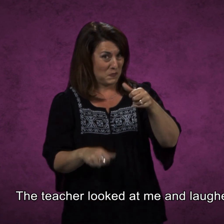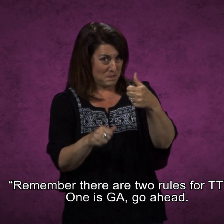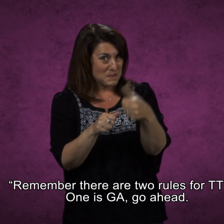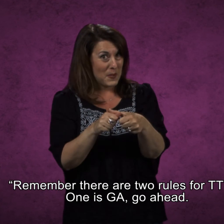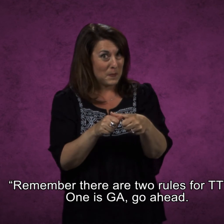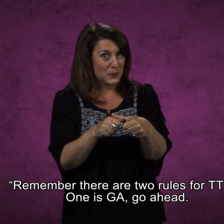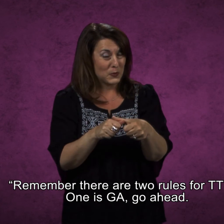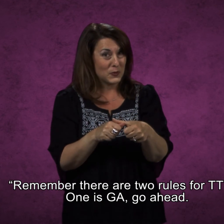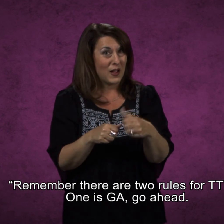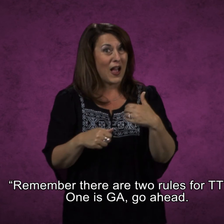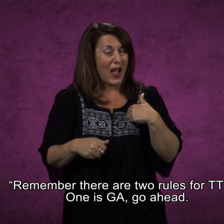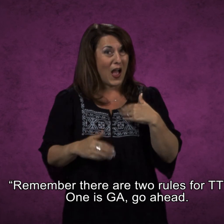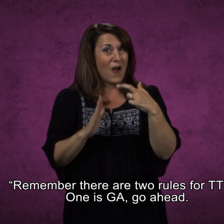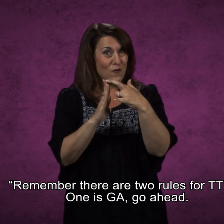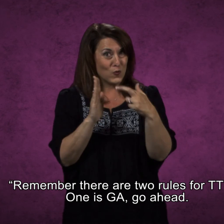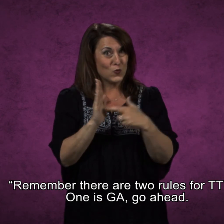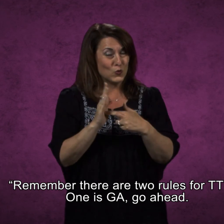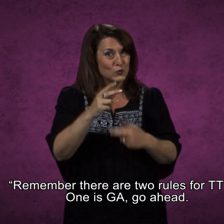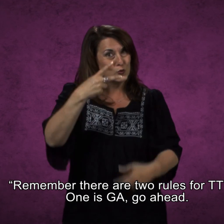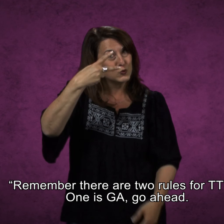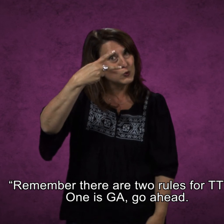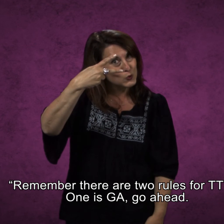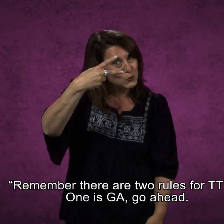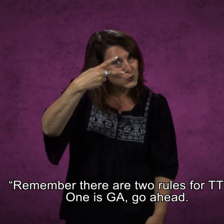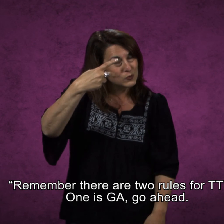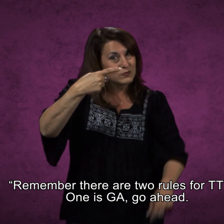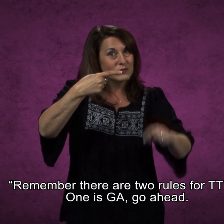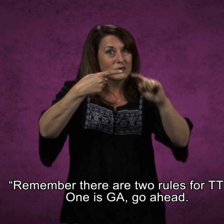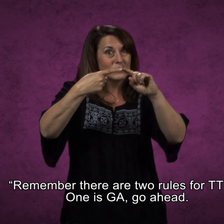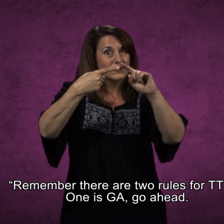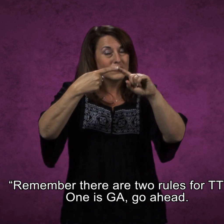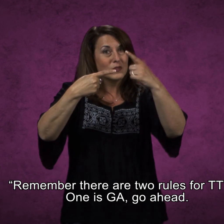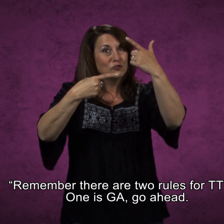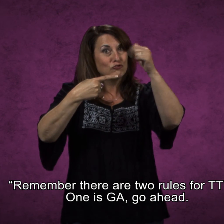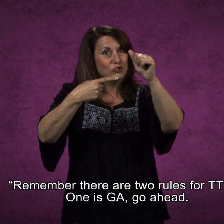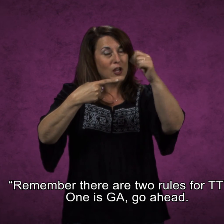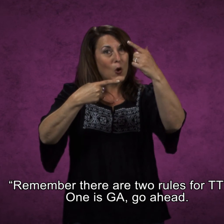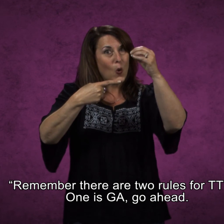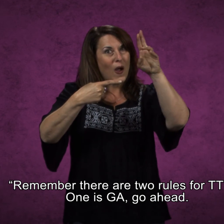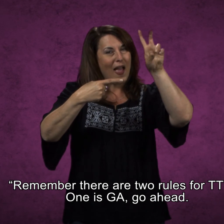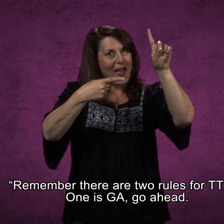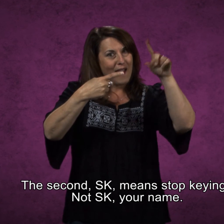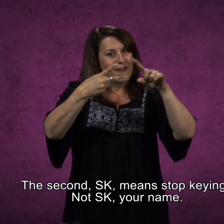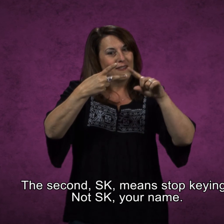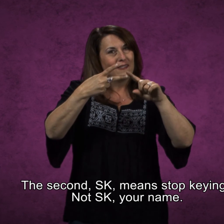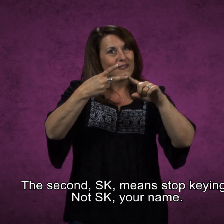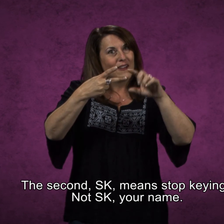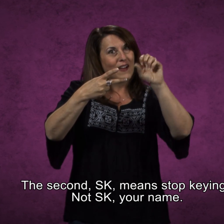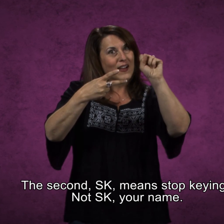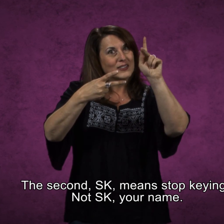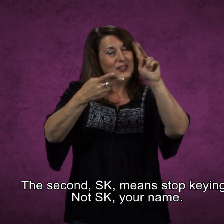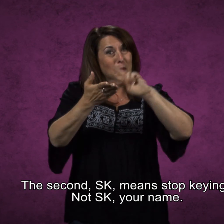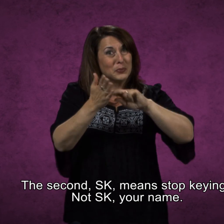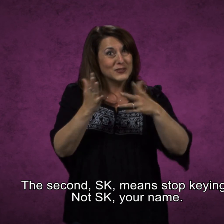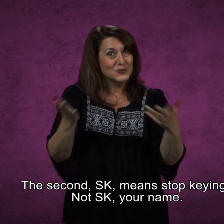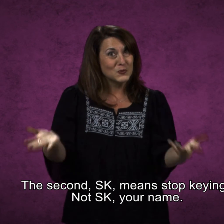Remember, there are two rules for TTYs. One is GA, go ahead. The second,